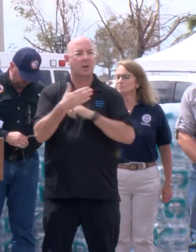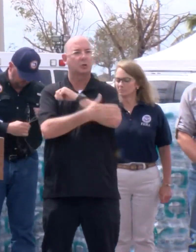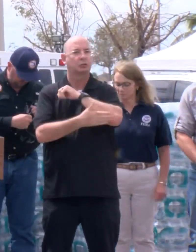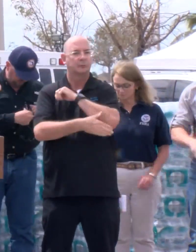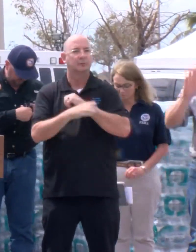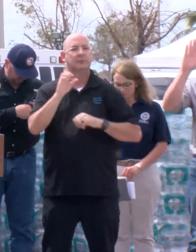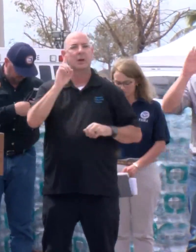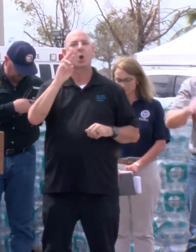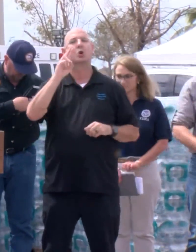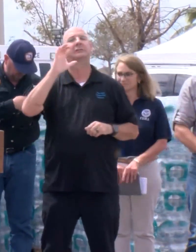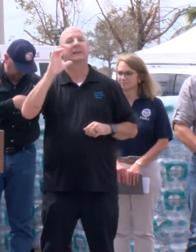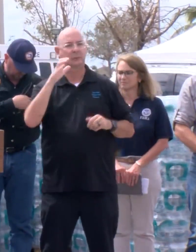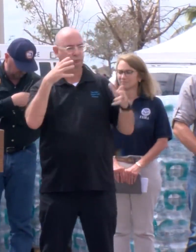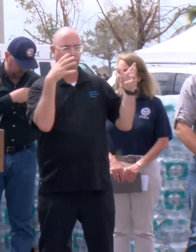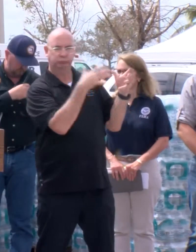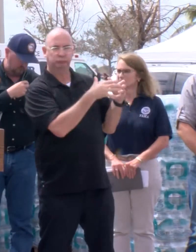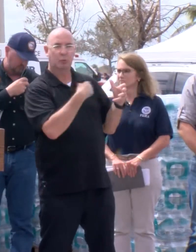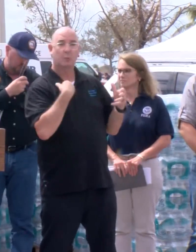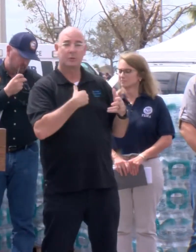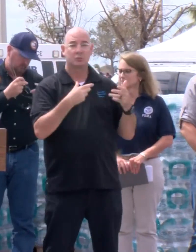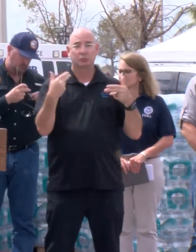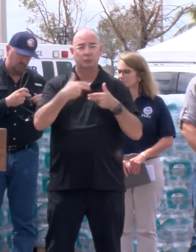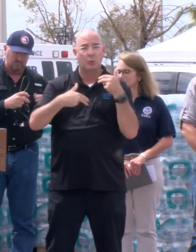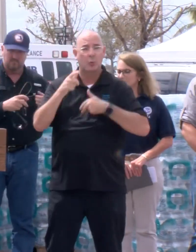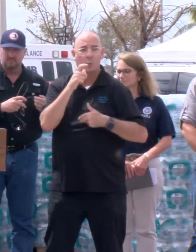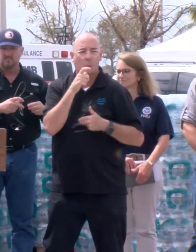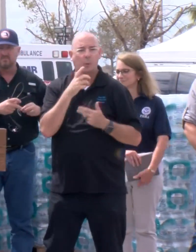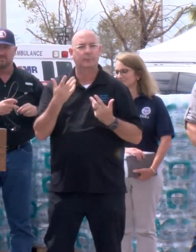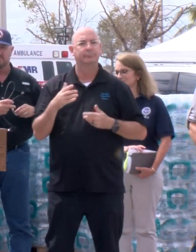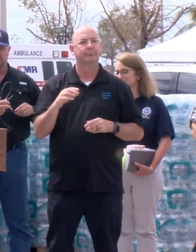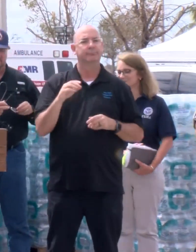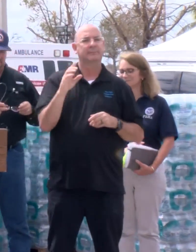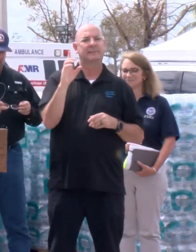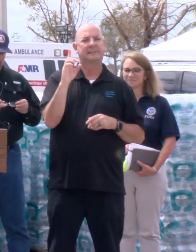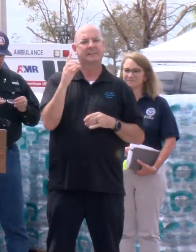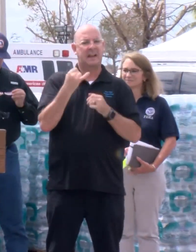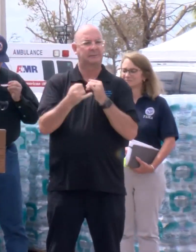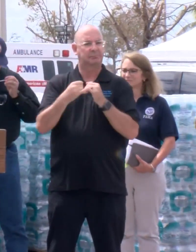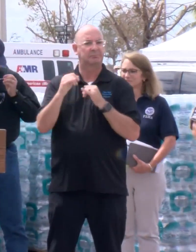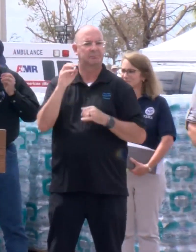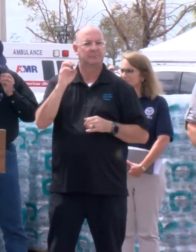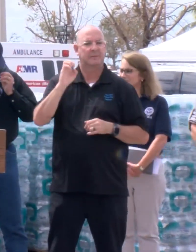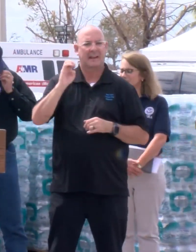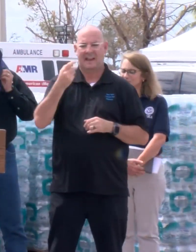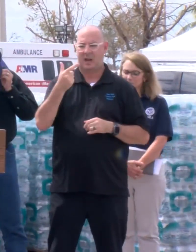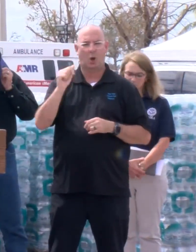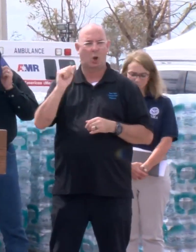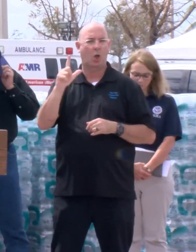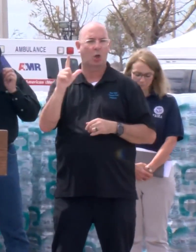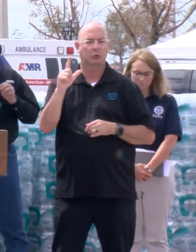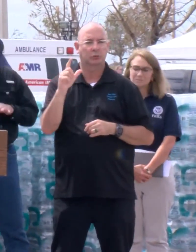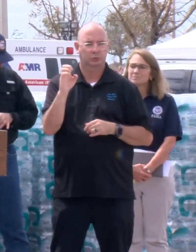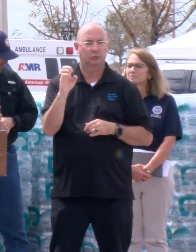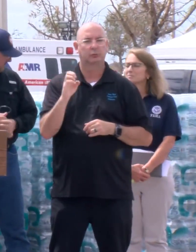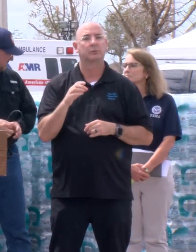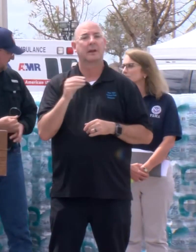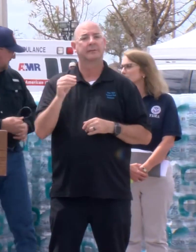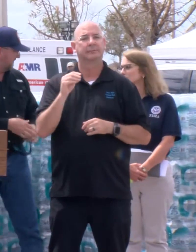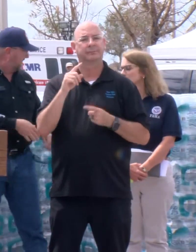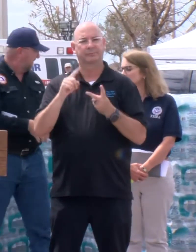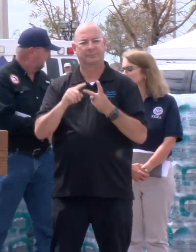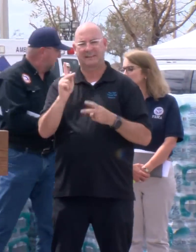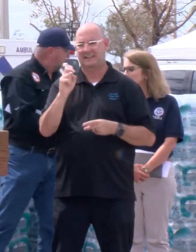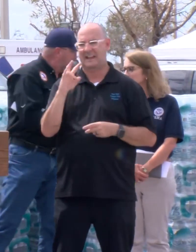Dane Eagle, Secretary of Florida Department of Economic Opportunity, Kevin Guthrie, Florida Division of Emergency Management